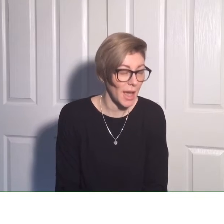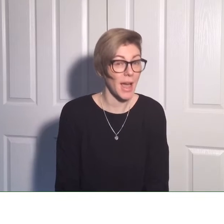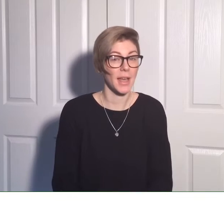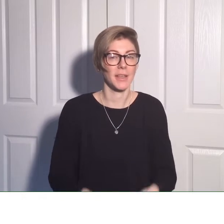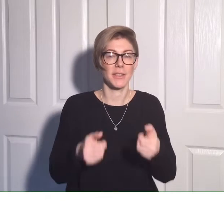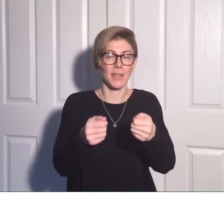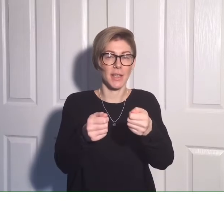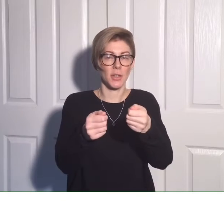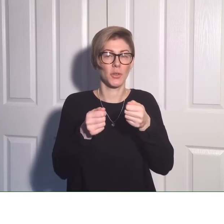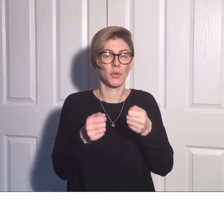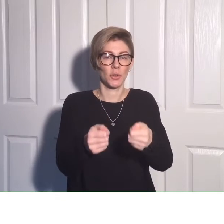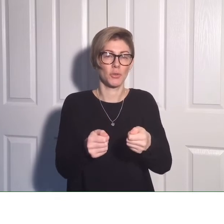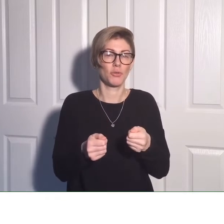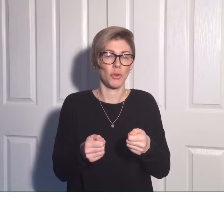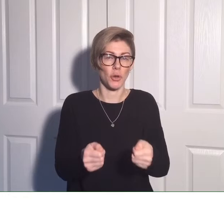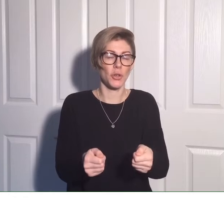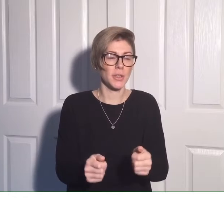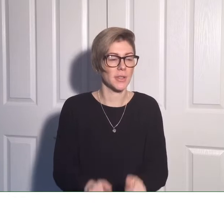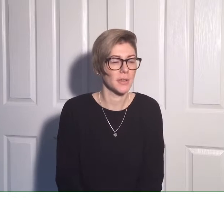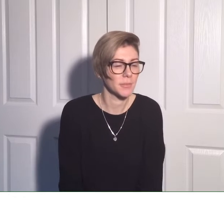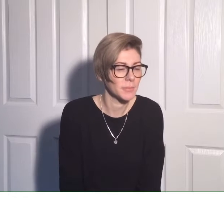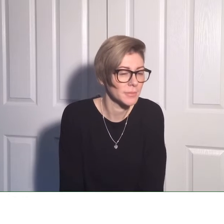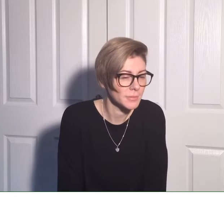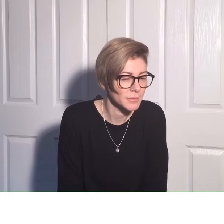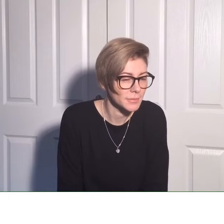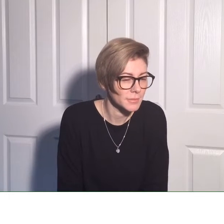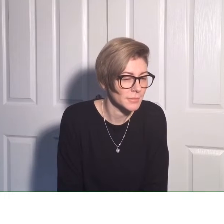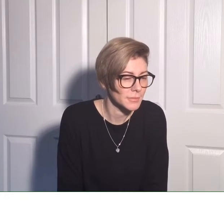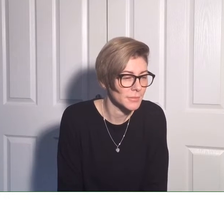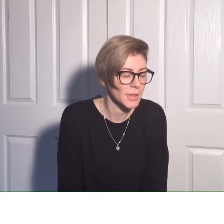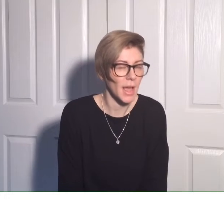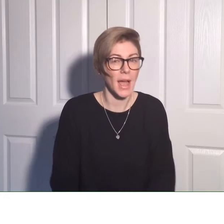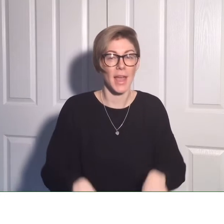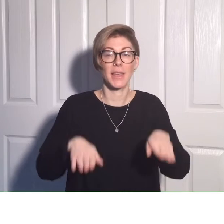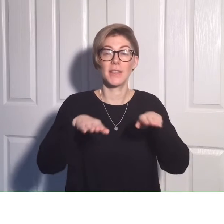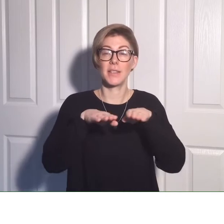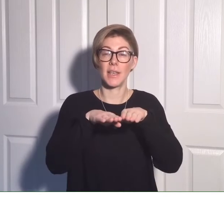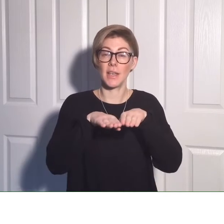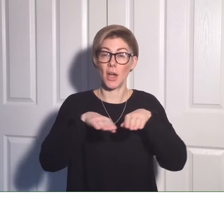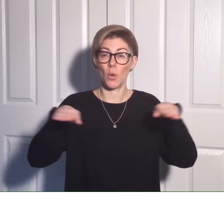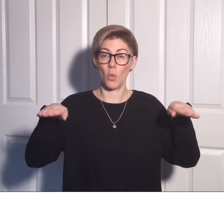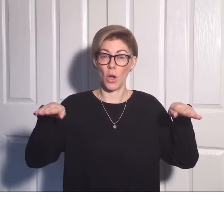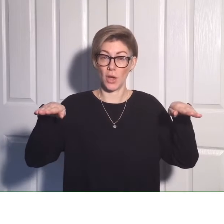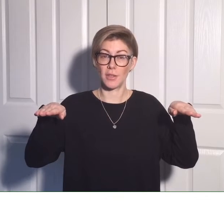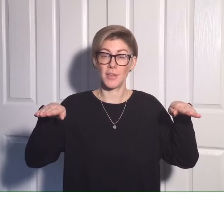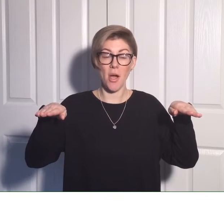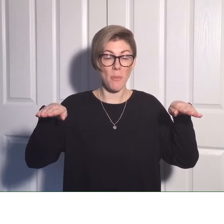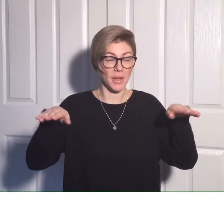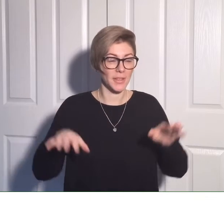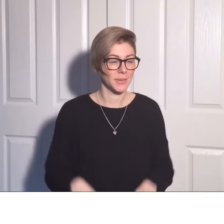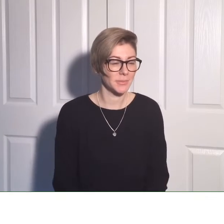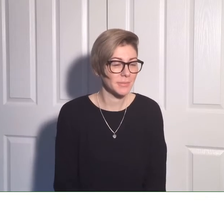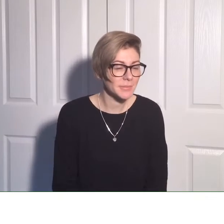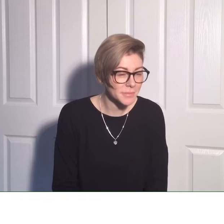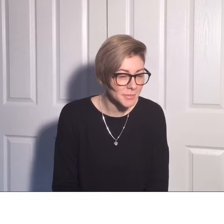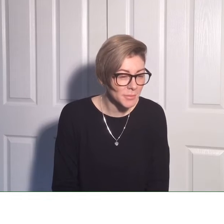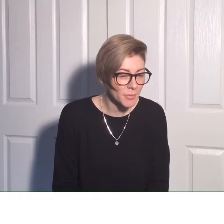I can see drawers. I can see a worktop.